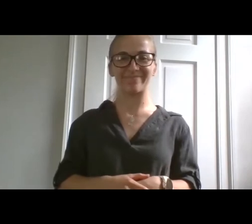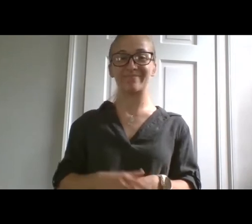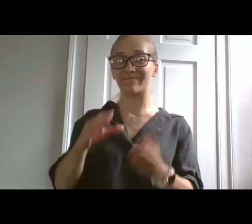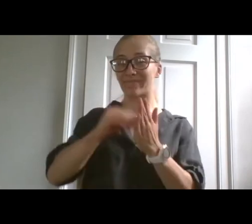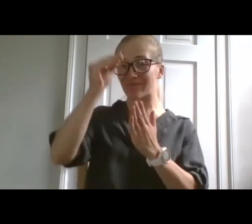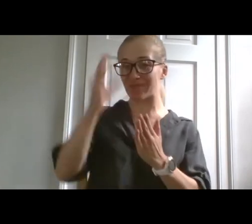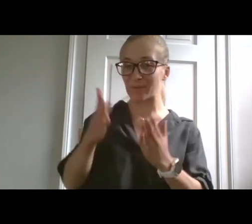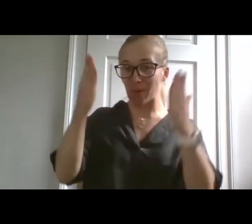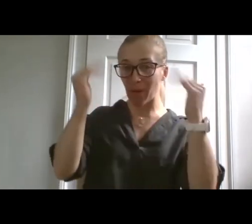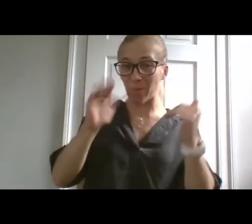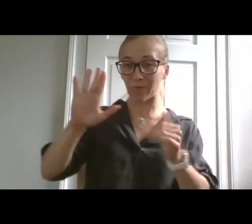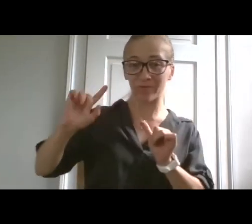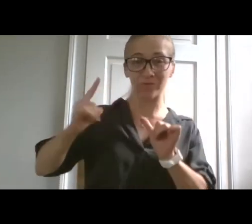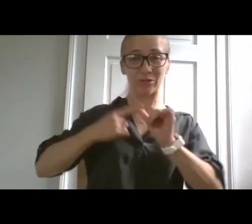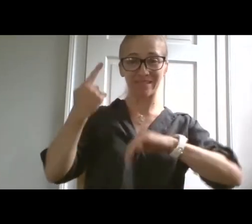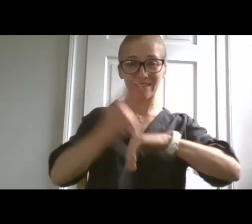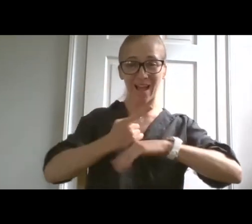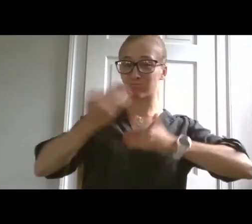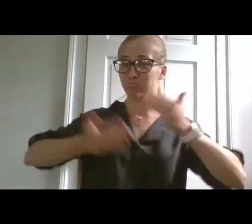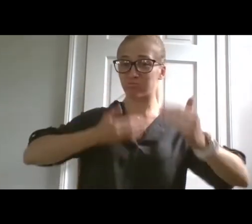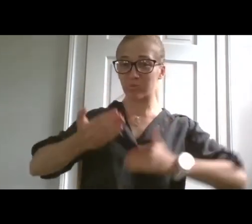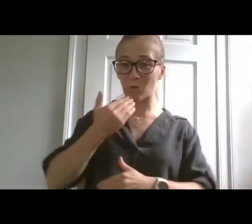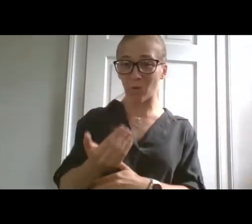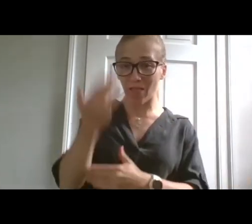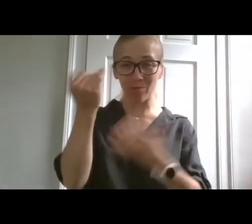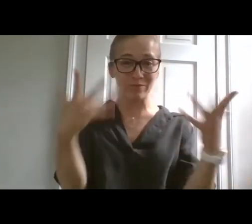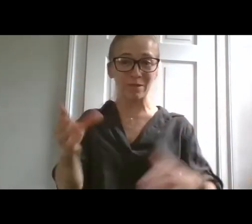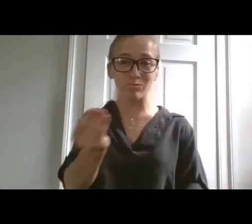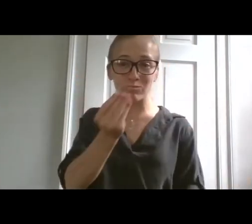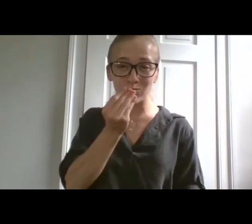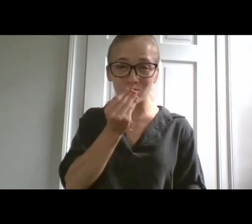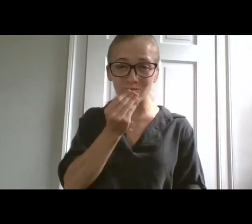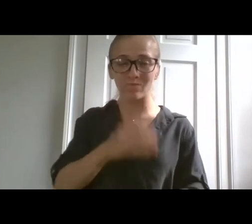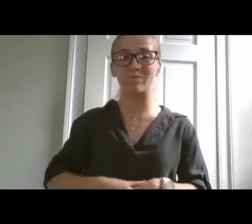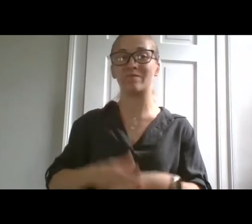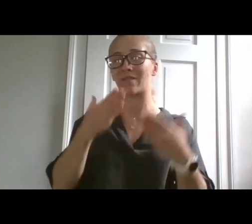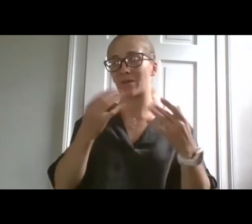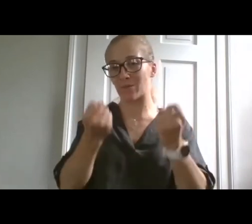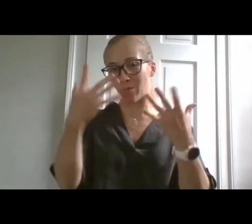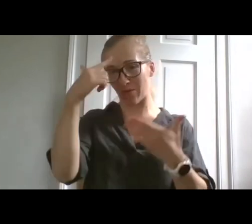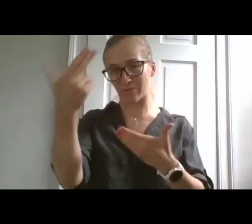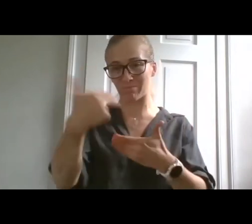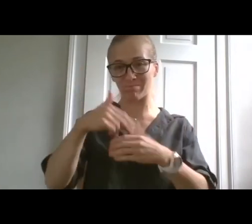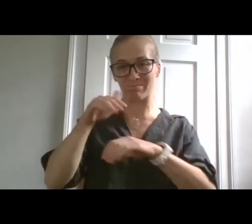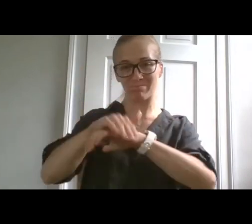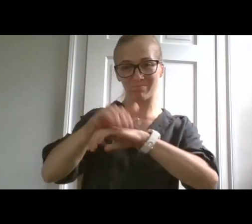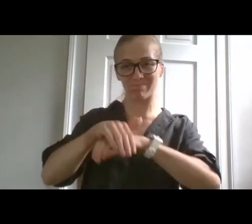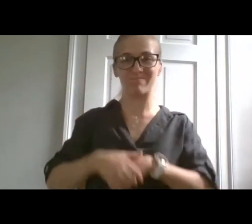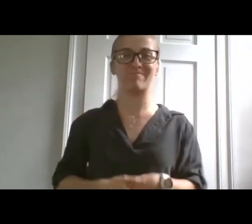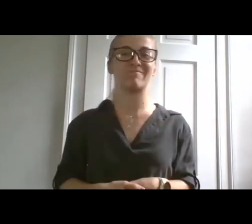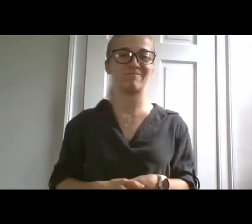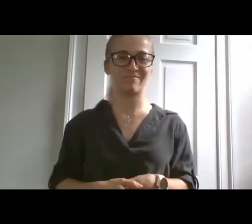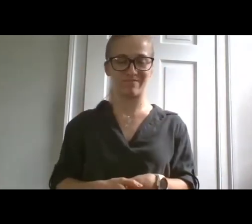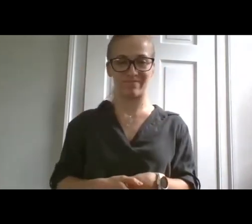Students, I hope your first day is going well. I hope you got something to eat. Thanks very much for joining us tonight. The